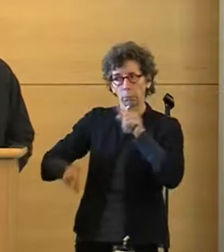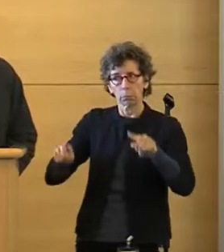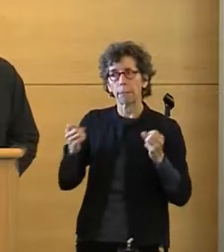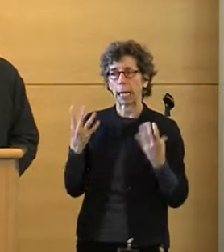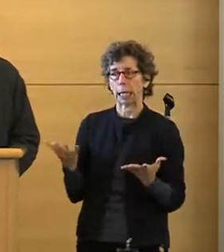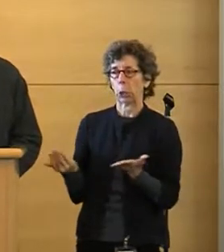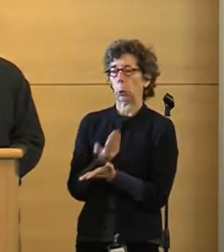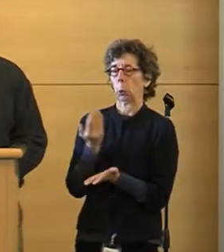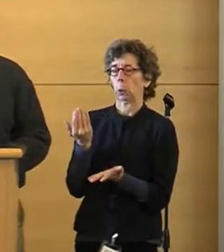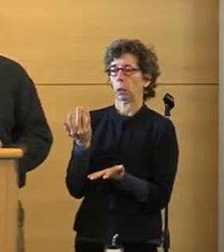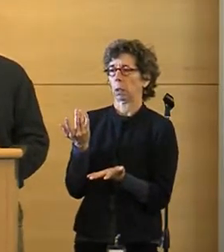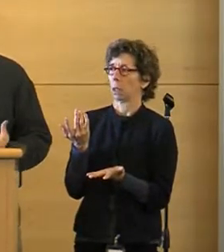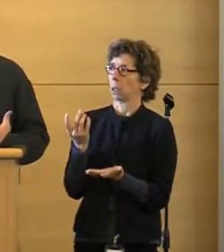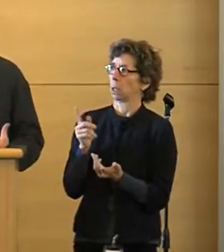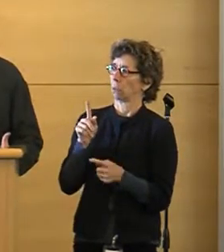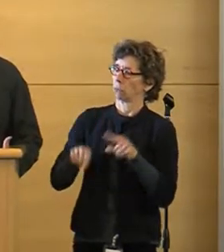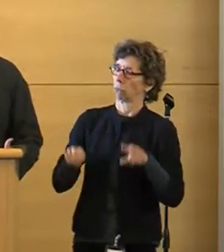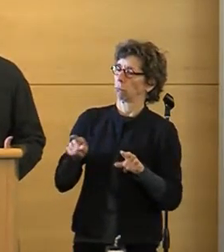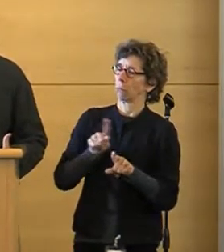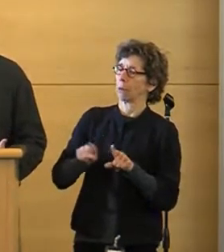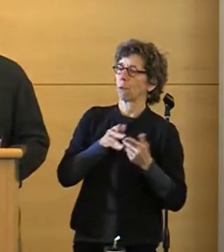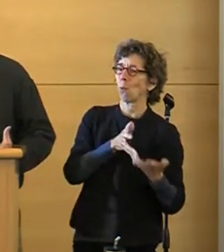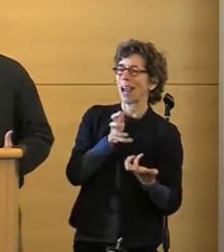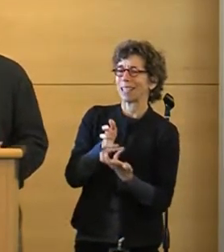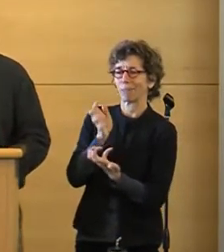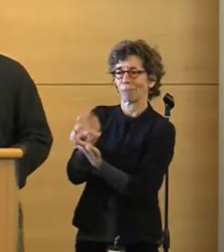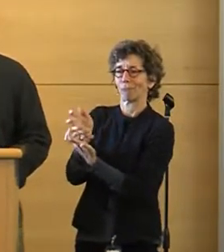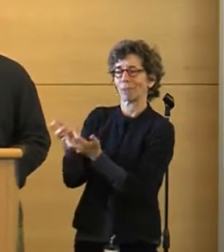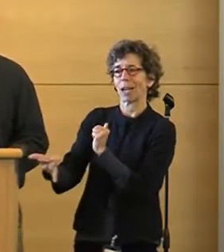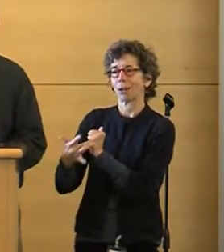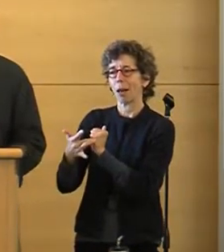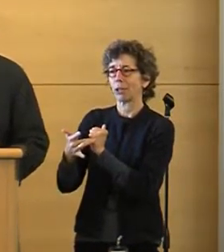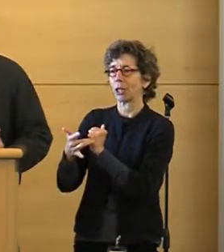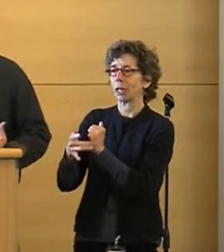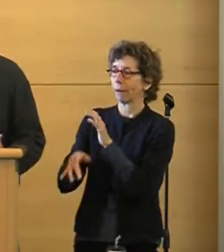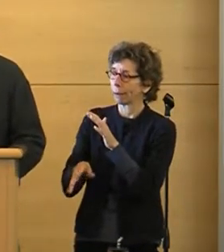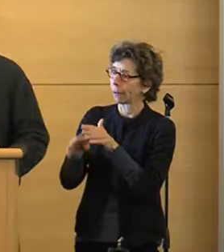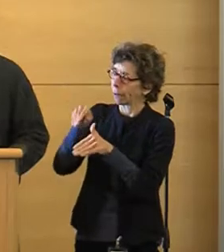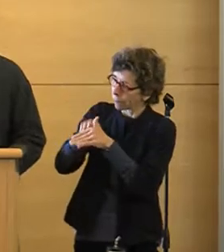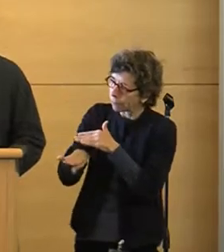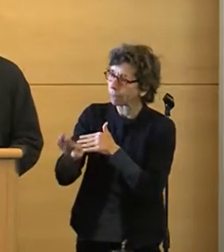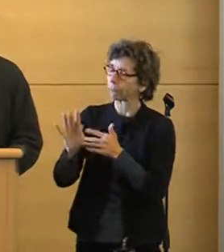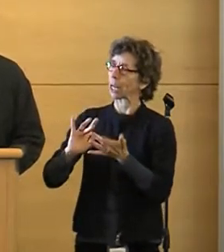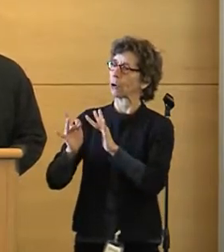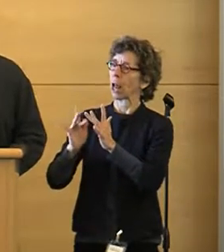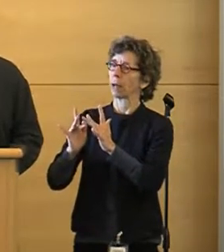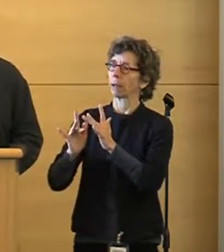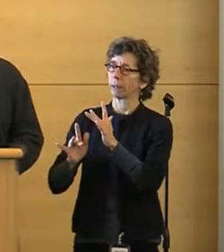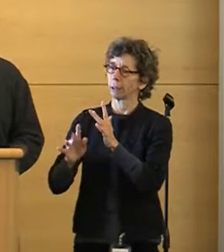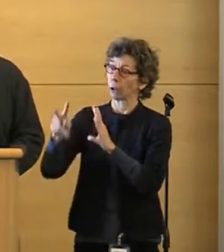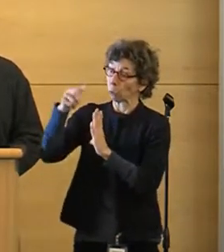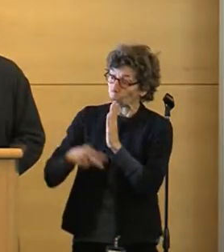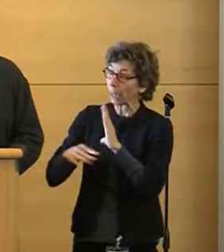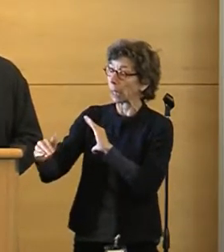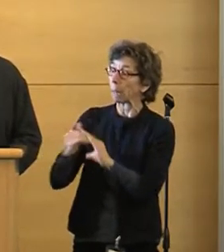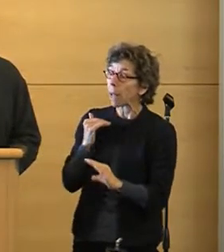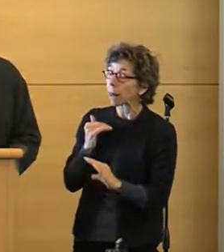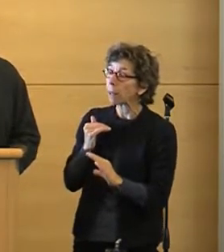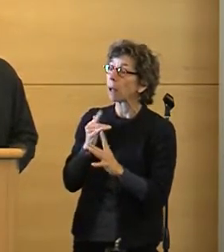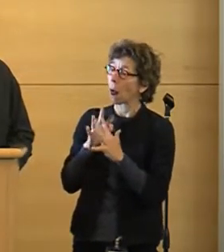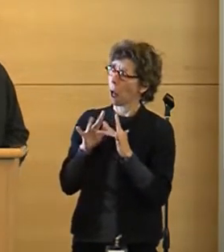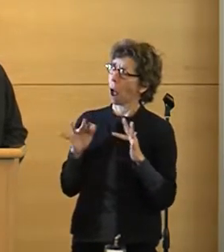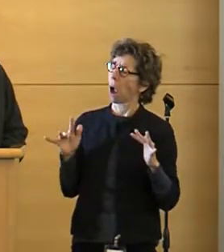for input and Braille for output. So this, I had to stop because I ran out of room on the slide, but I could go on and on